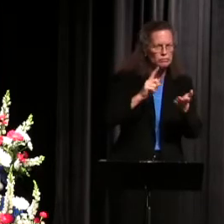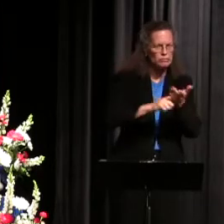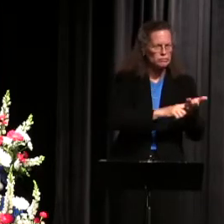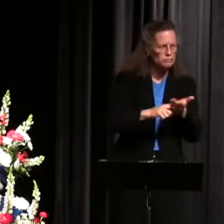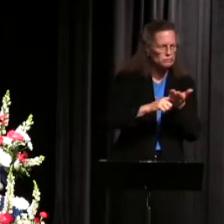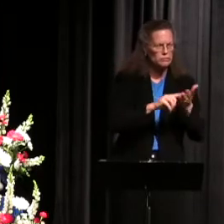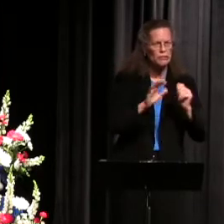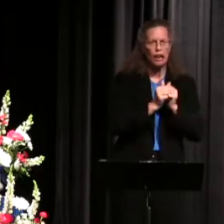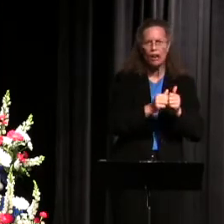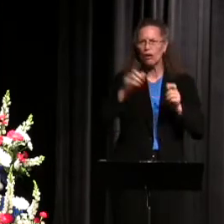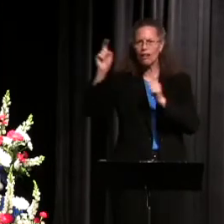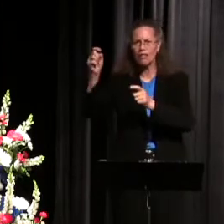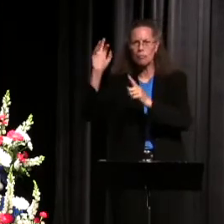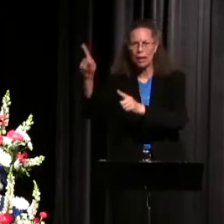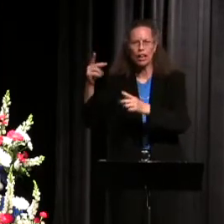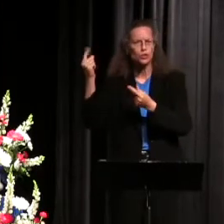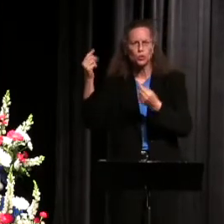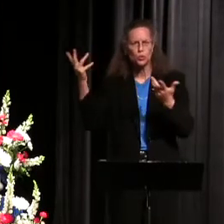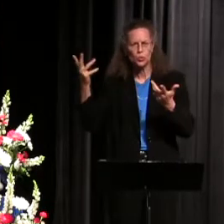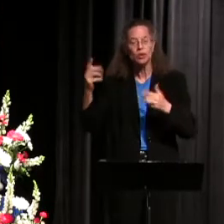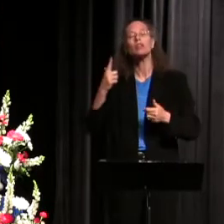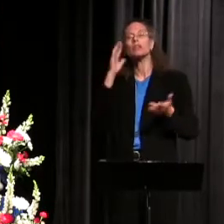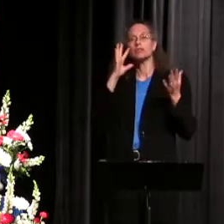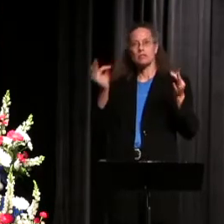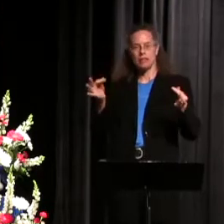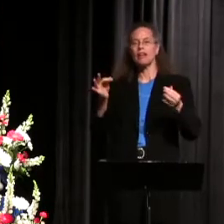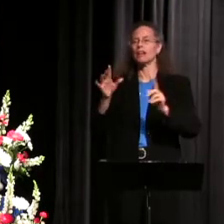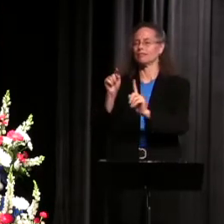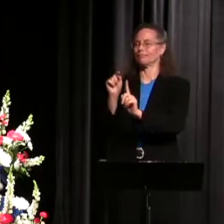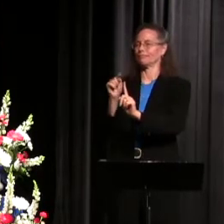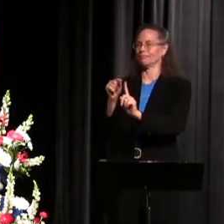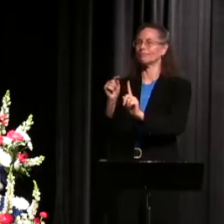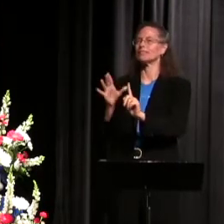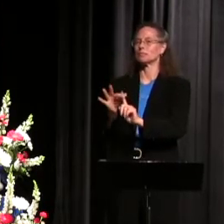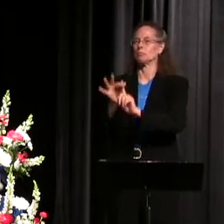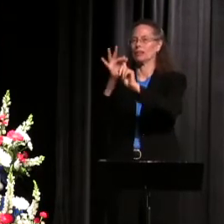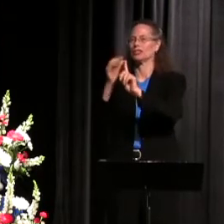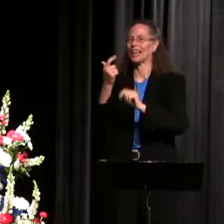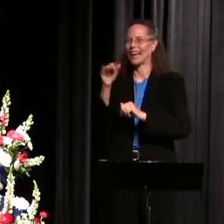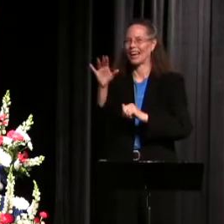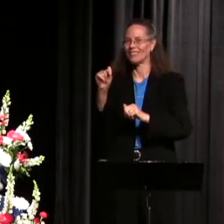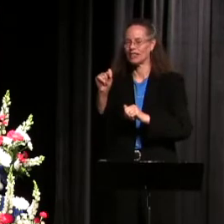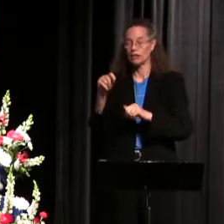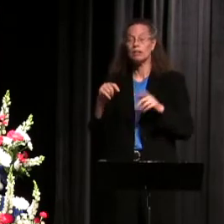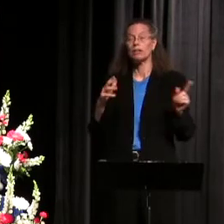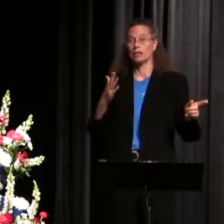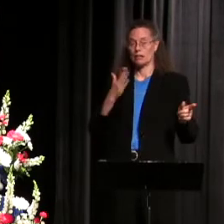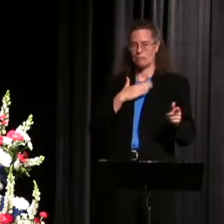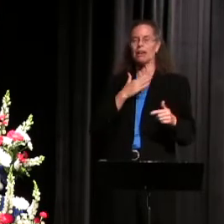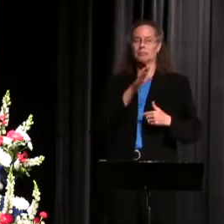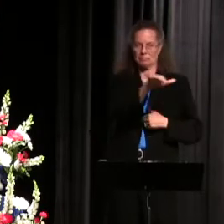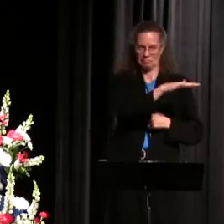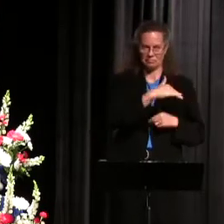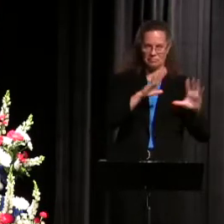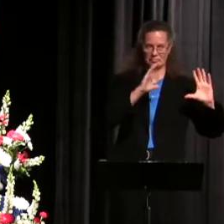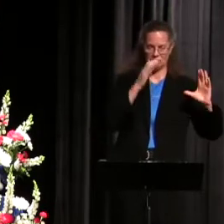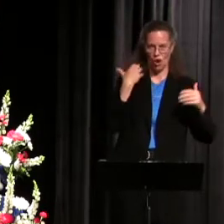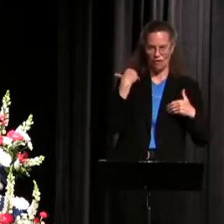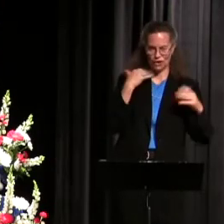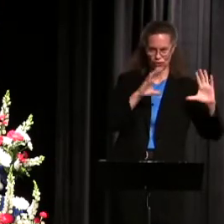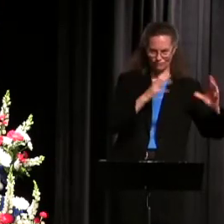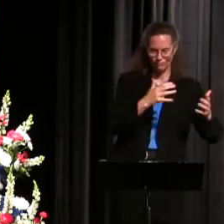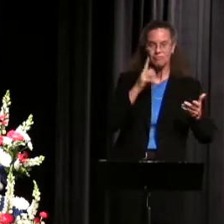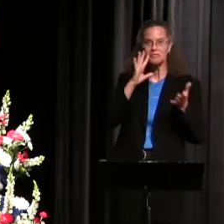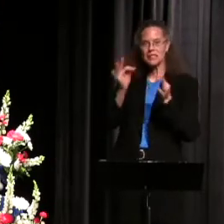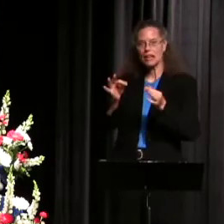class of 2020 should give back, we have decided on a very special class gift. My fellow class officers and I have chosen to give